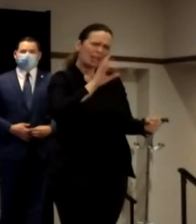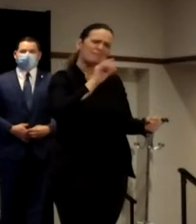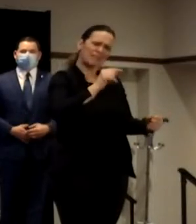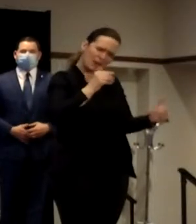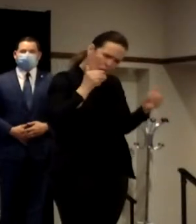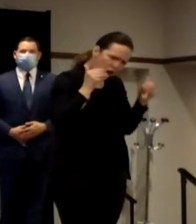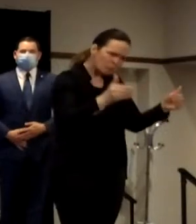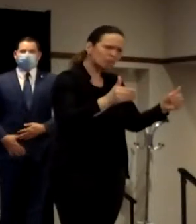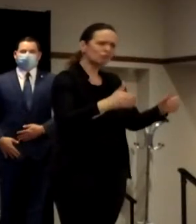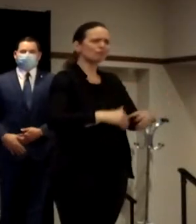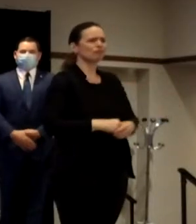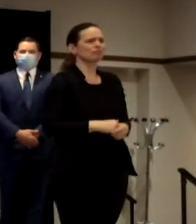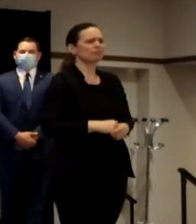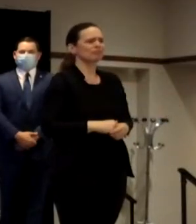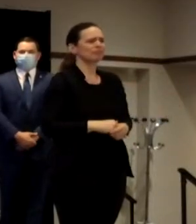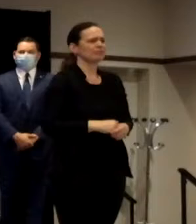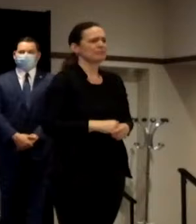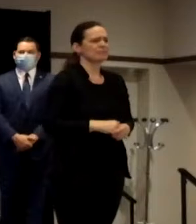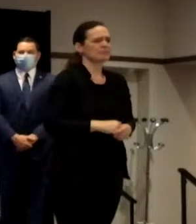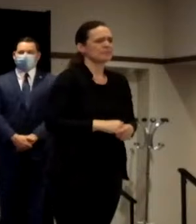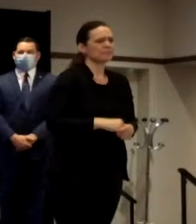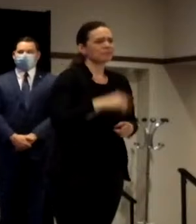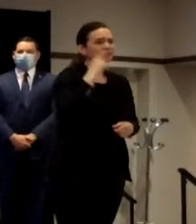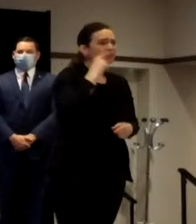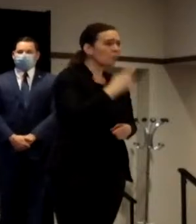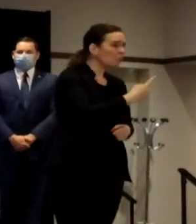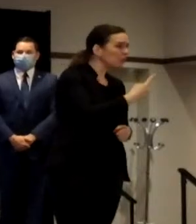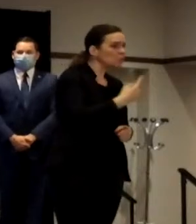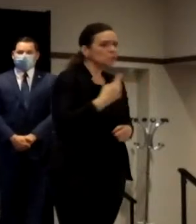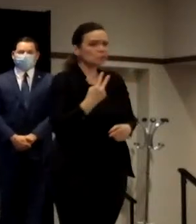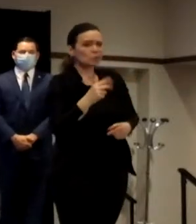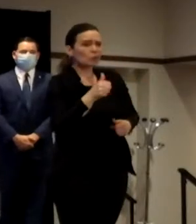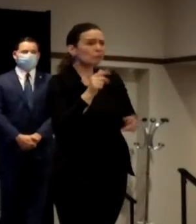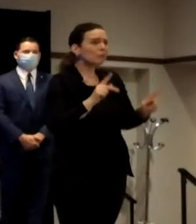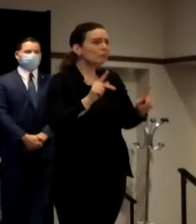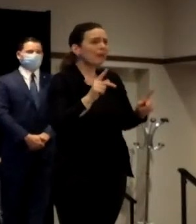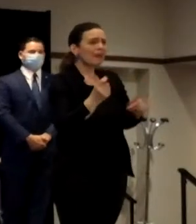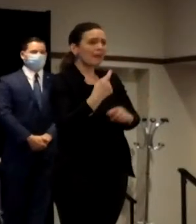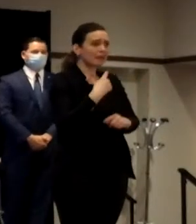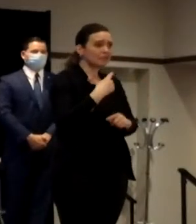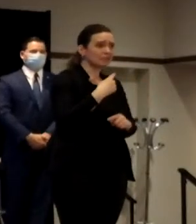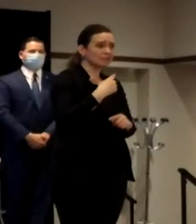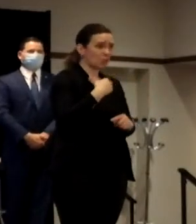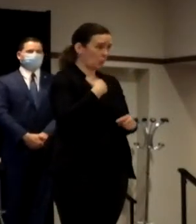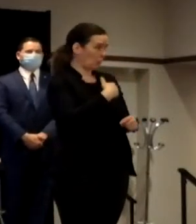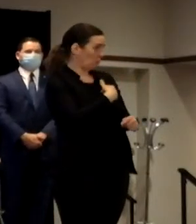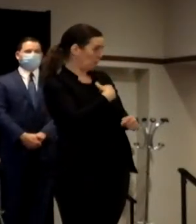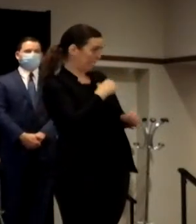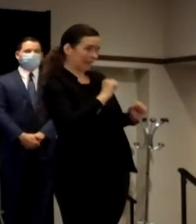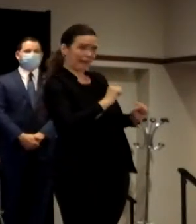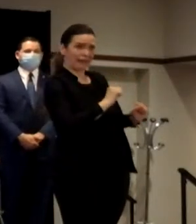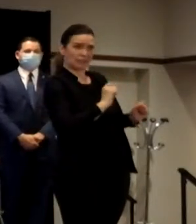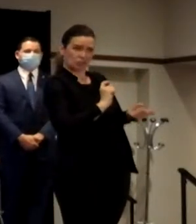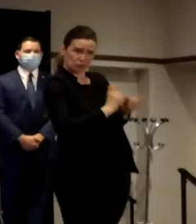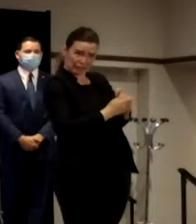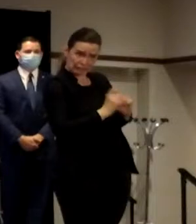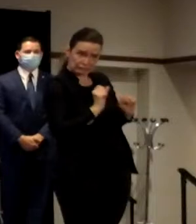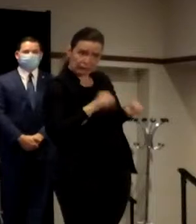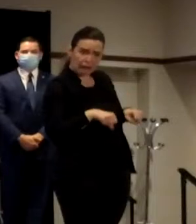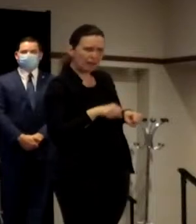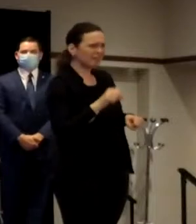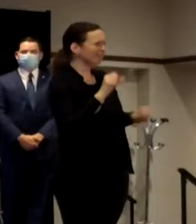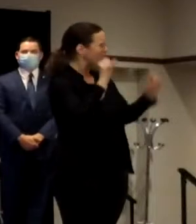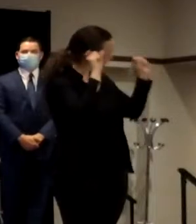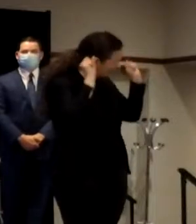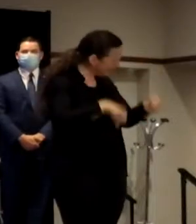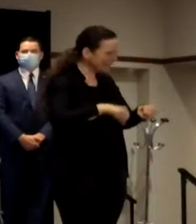And I think one of you were asking that we can rescind it. If something at any point, if we see any problem in the